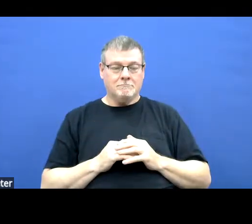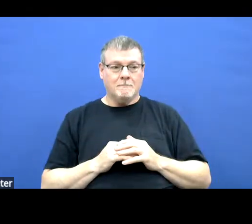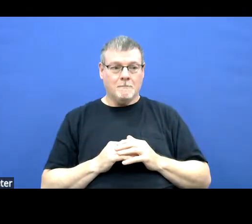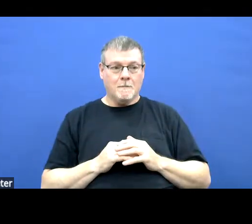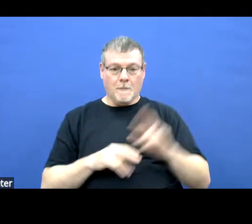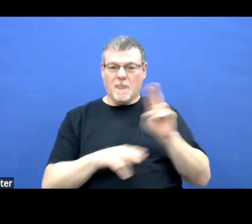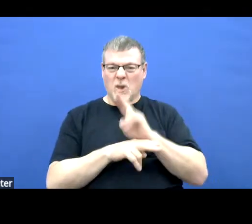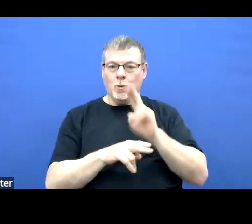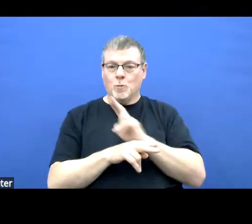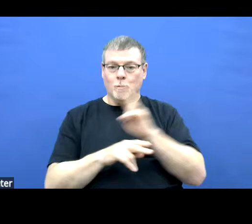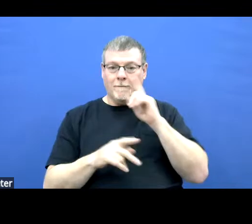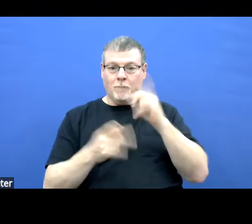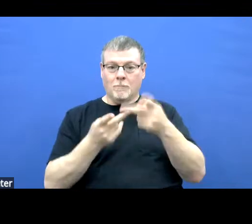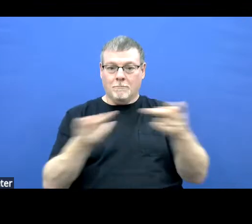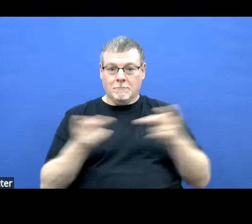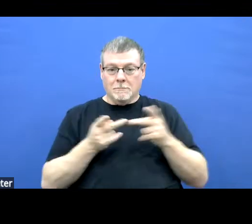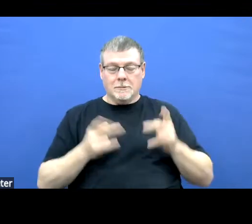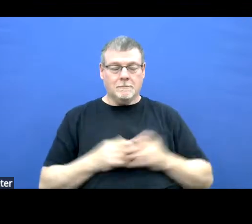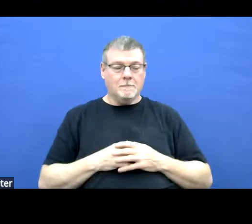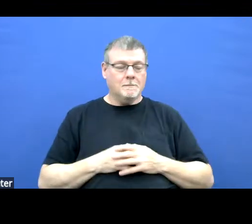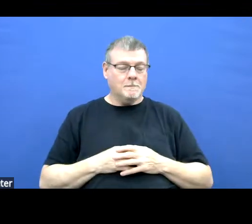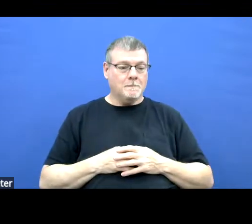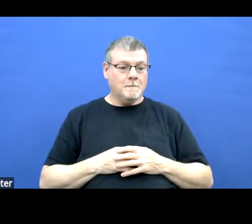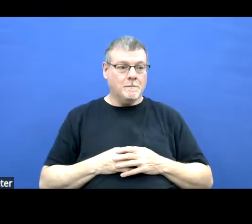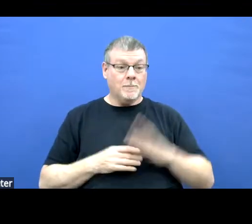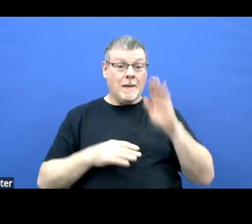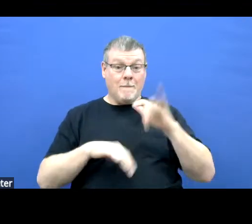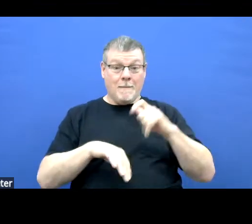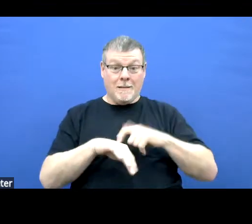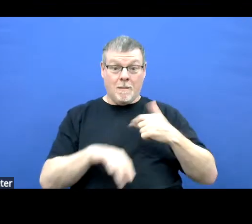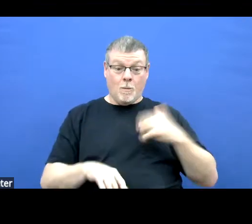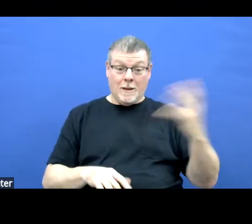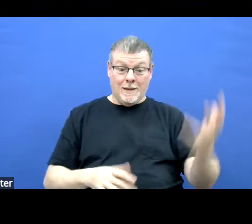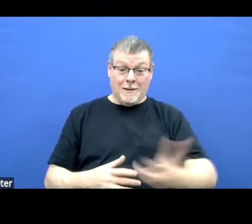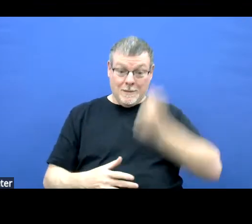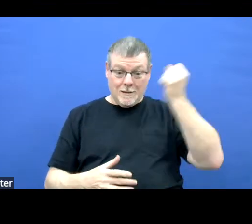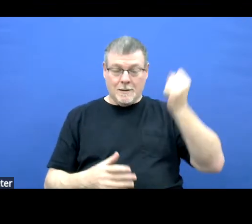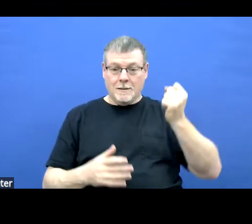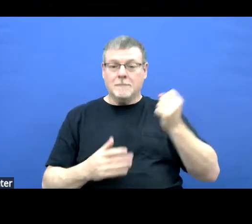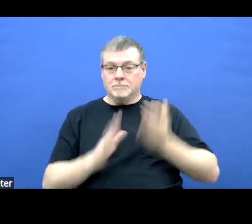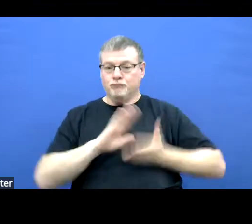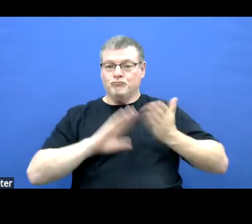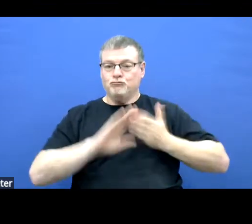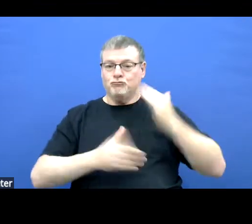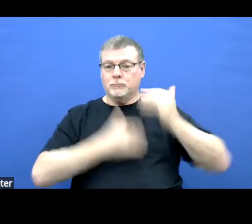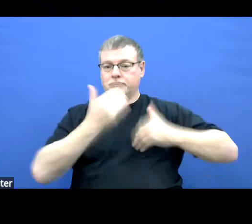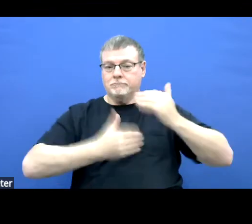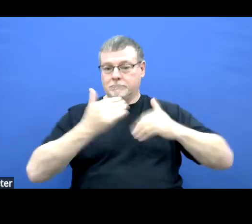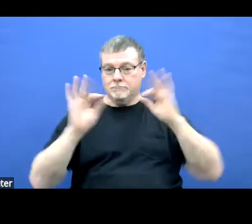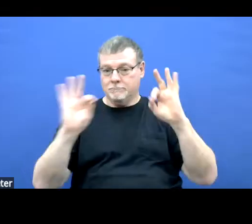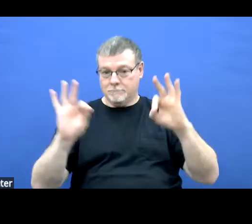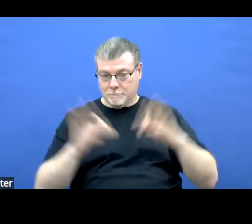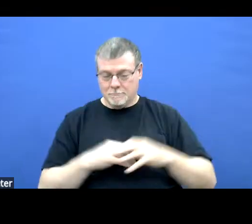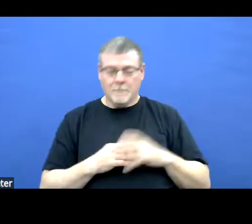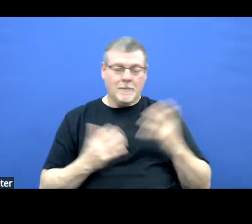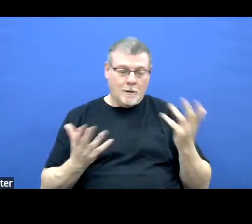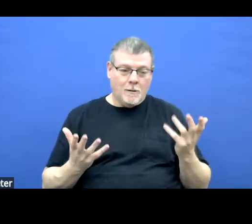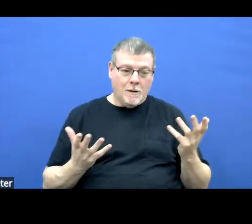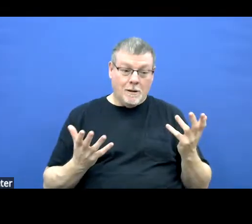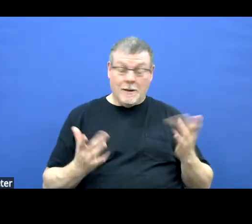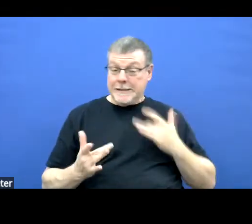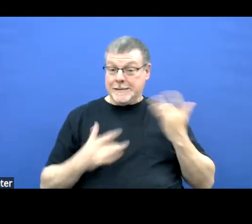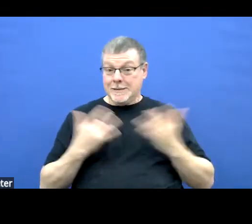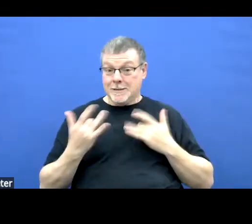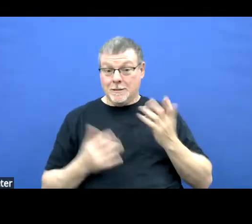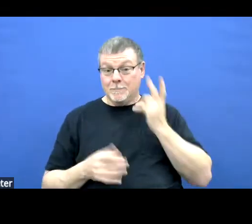the use of the venues, that base stuff, by the time we take it, and that way it's going full force. So I think that's really